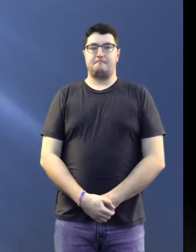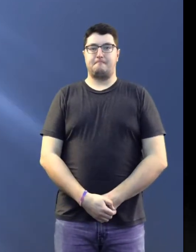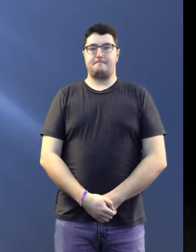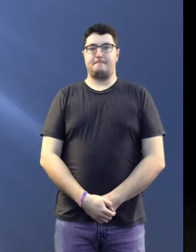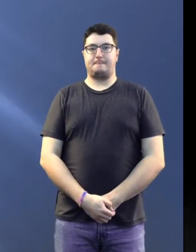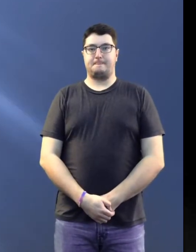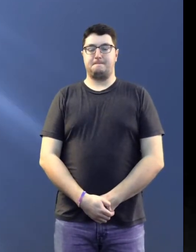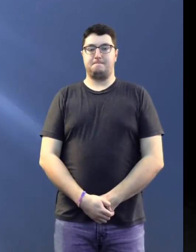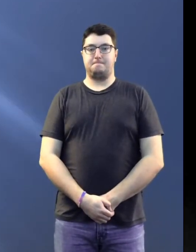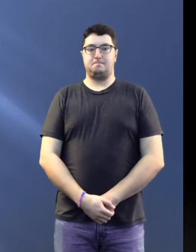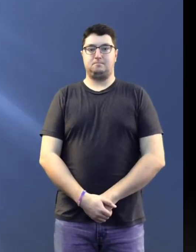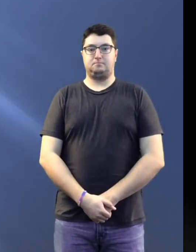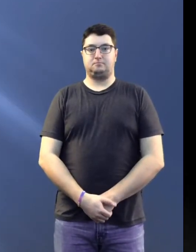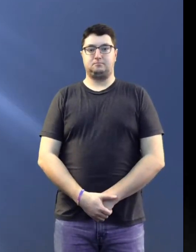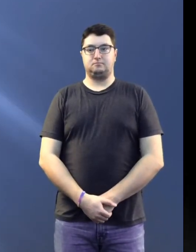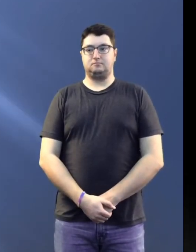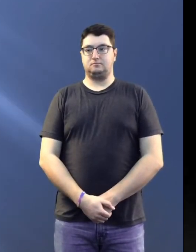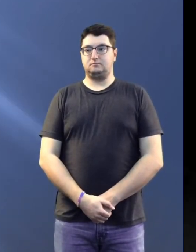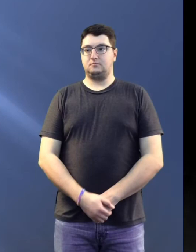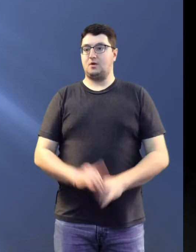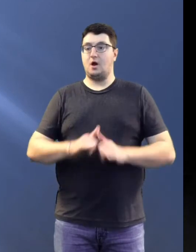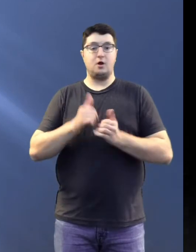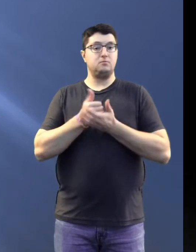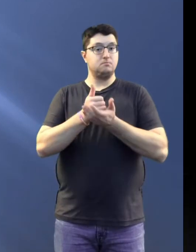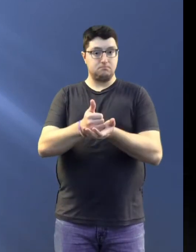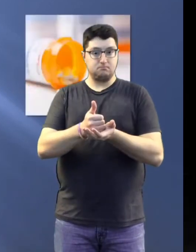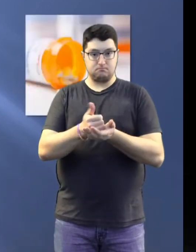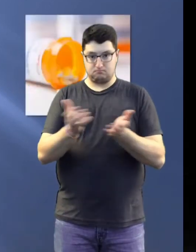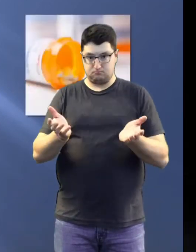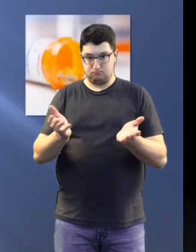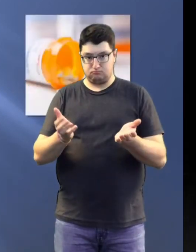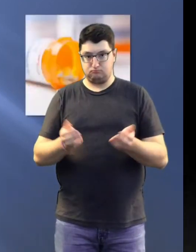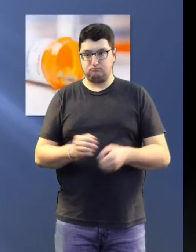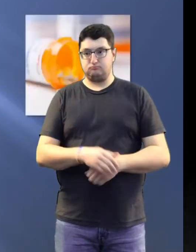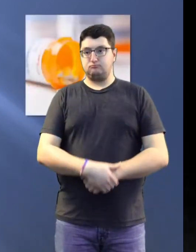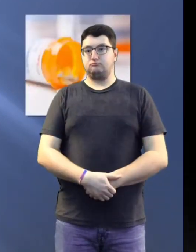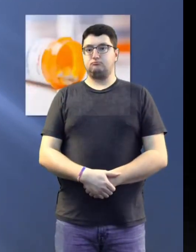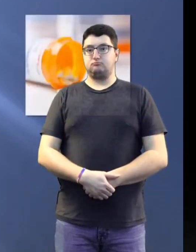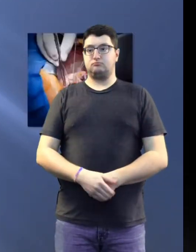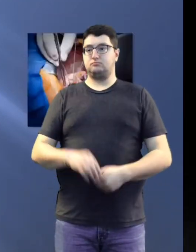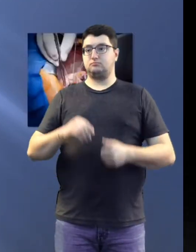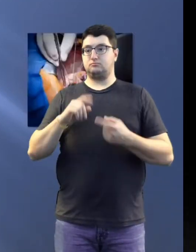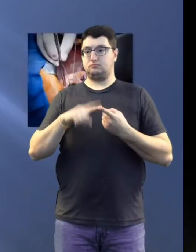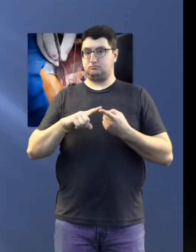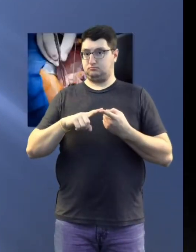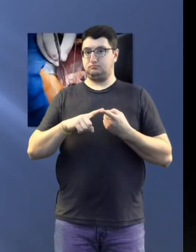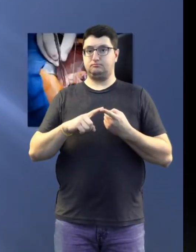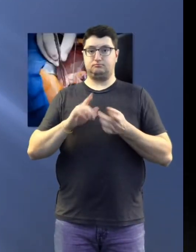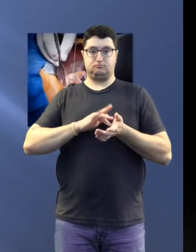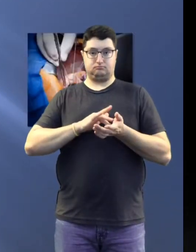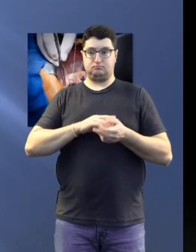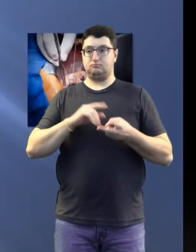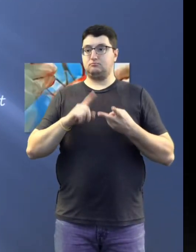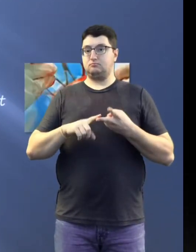Treatments for cardiac conditions may include medication, surgery, including heart